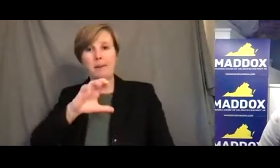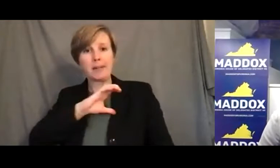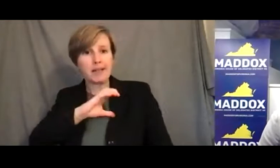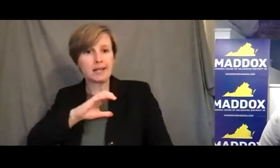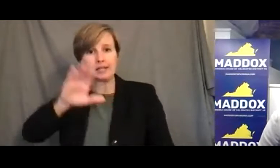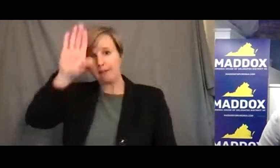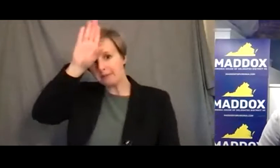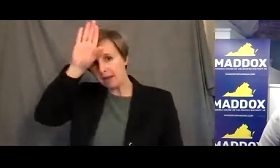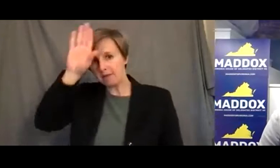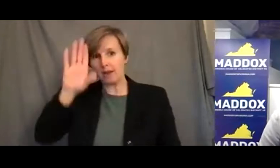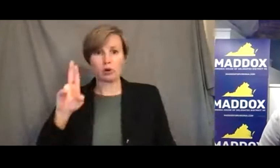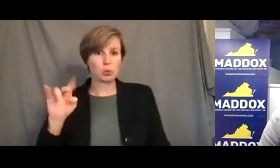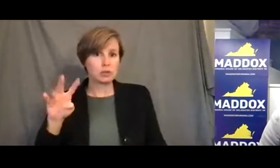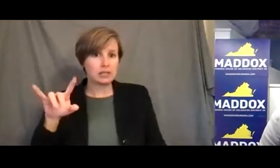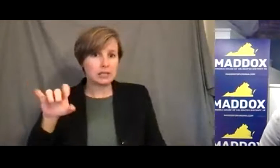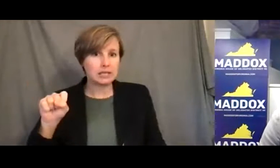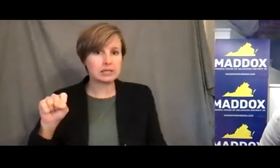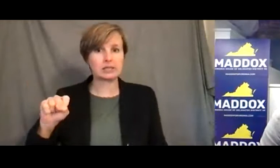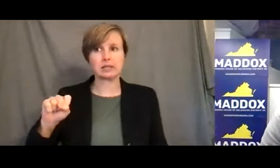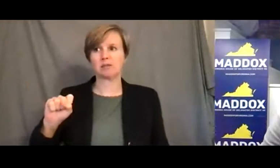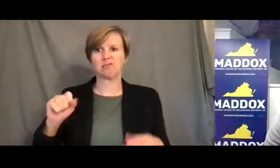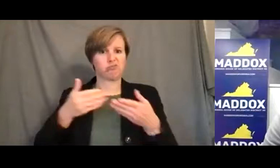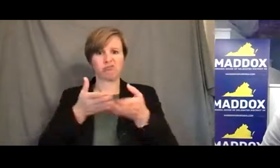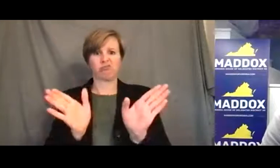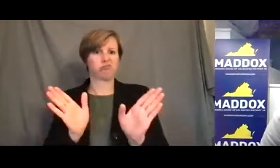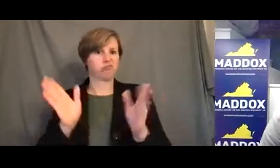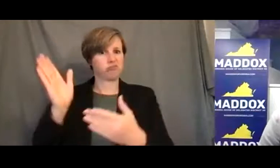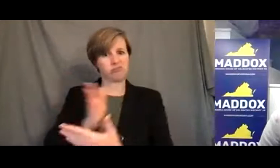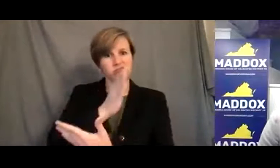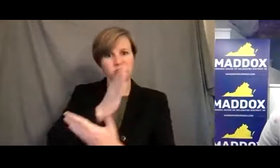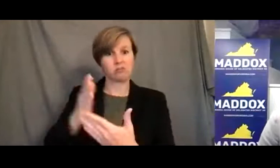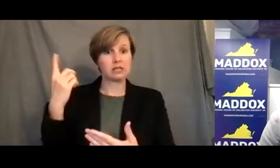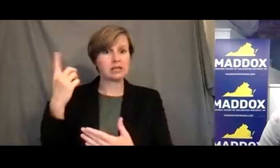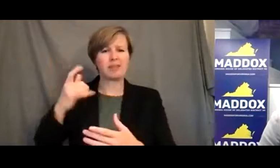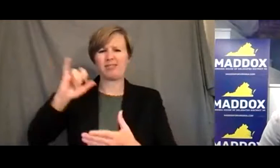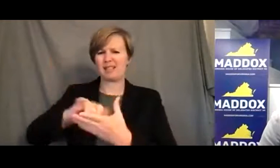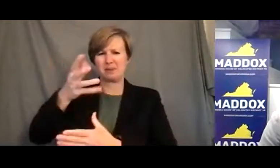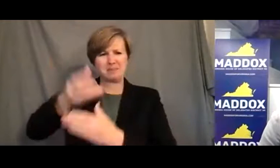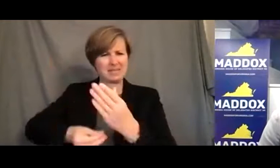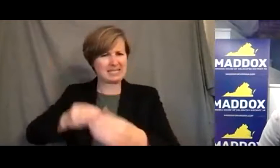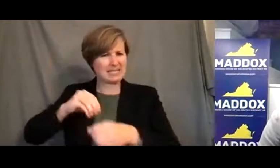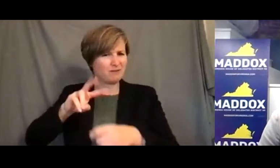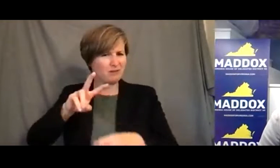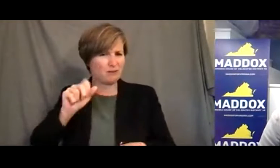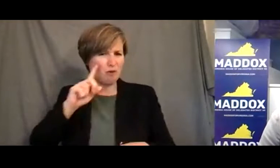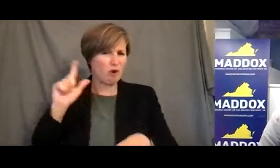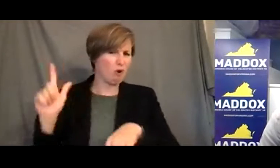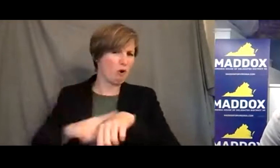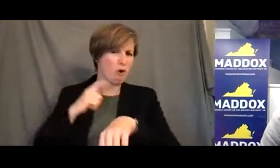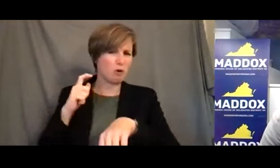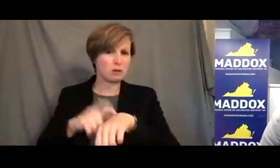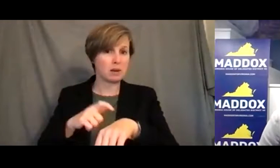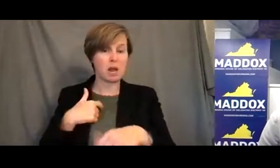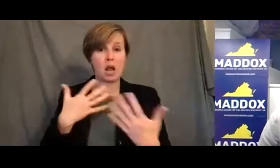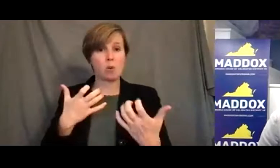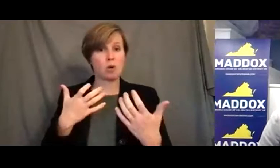firefighters, utilities, the whole gamut. It's something that's been missing in Virginia for a very long time. And I would like to